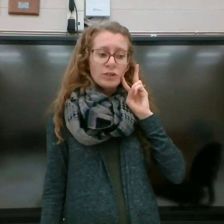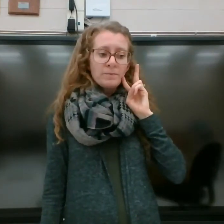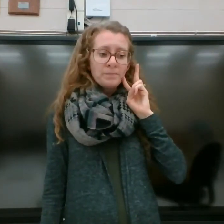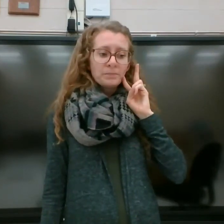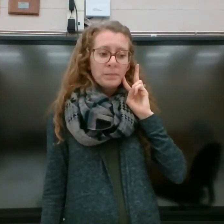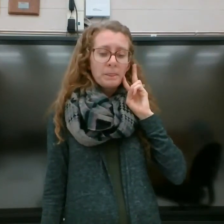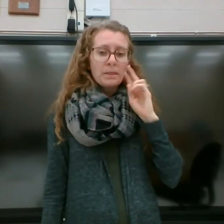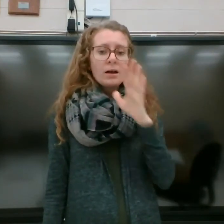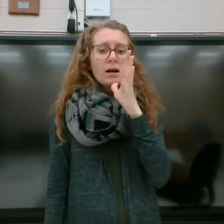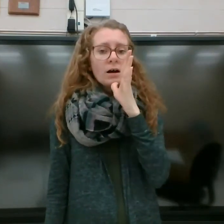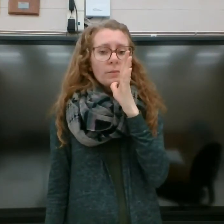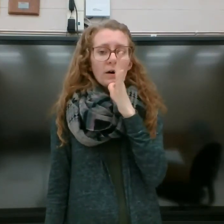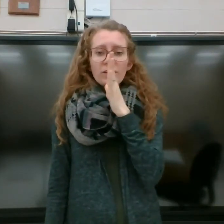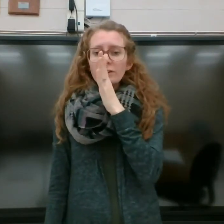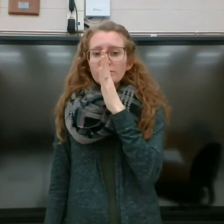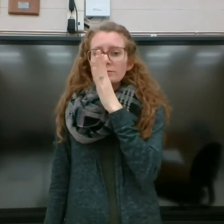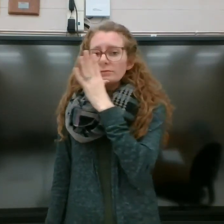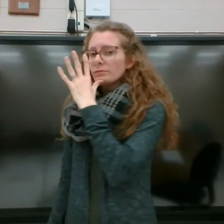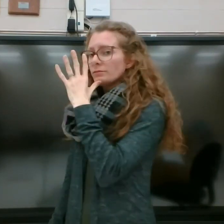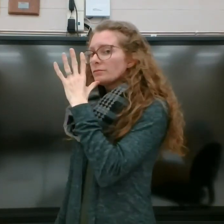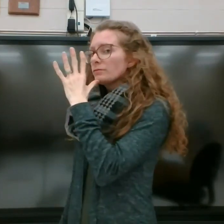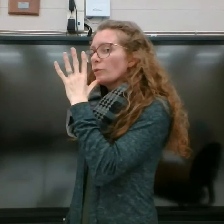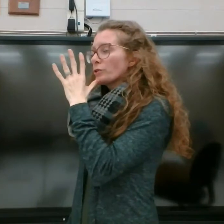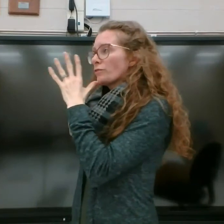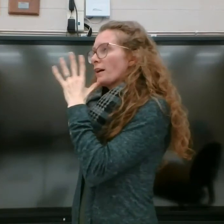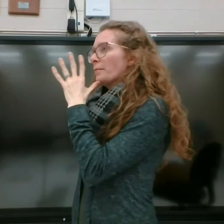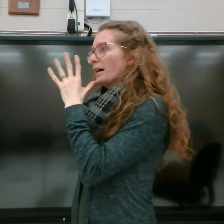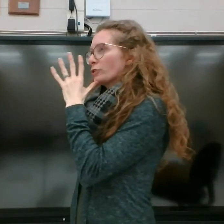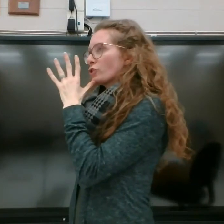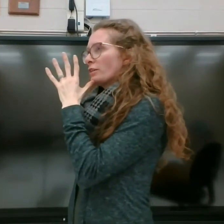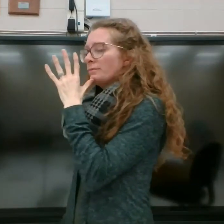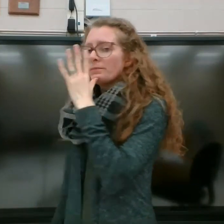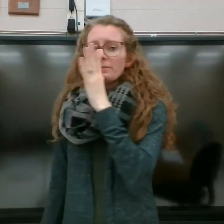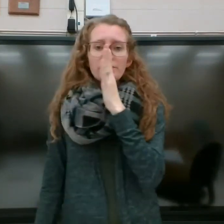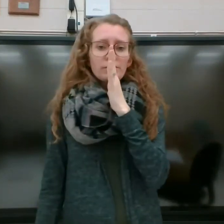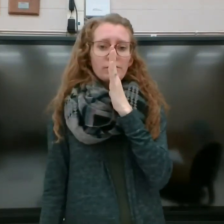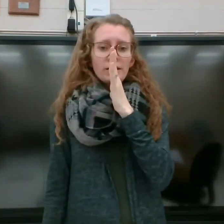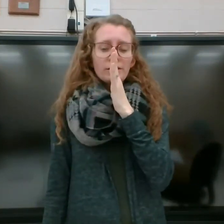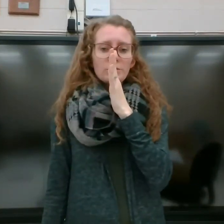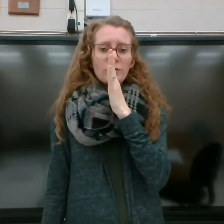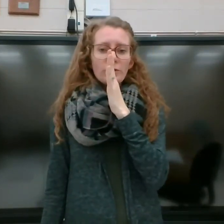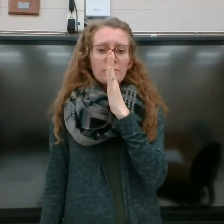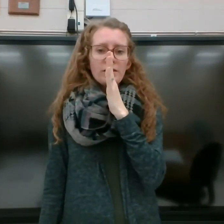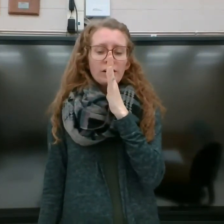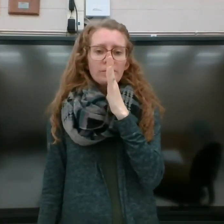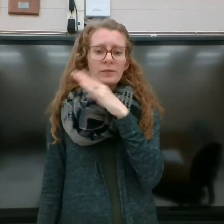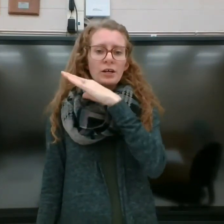virgin. Mother, put your thumb on your chin, hand comes forward. Mother, the